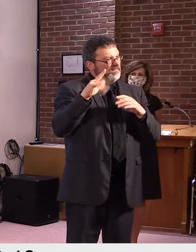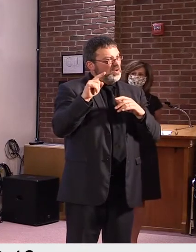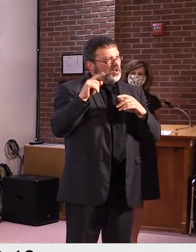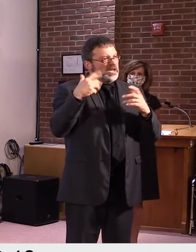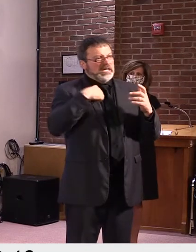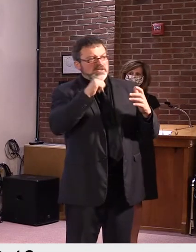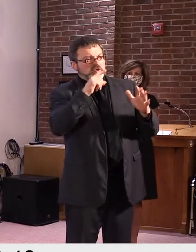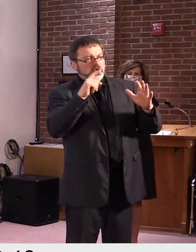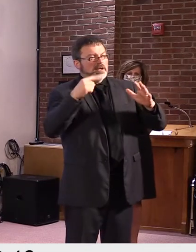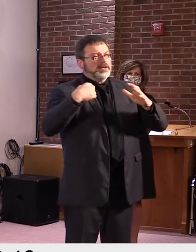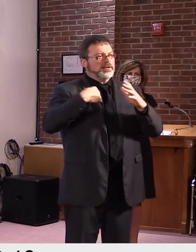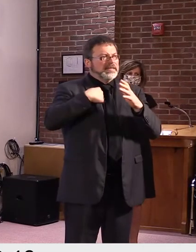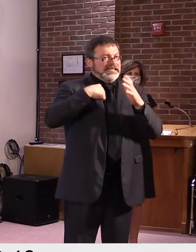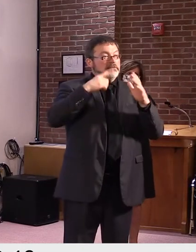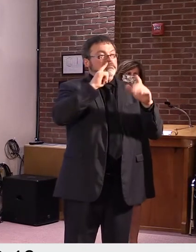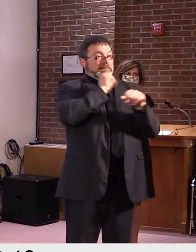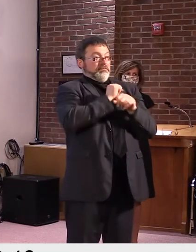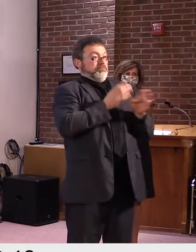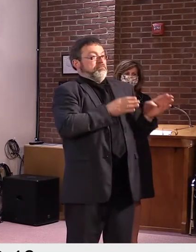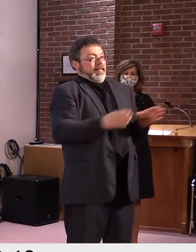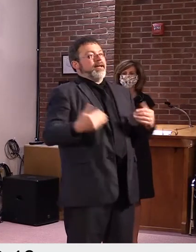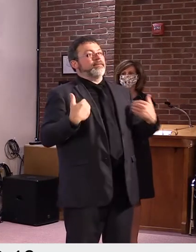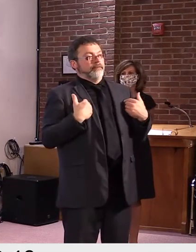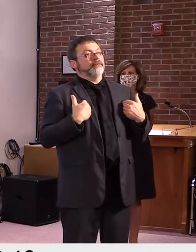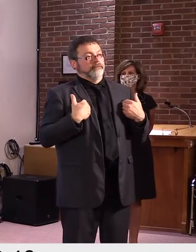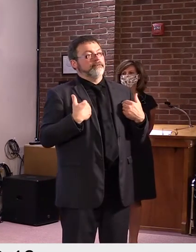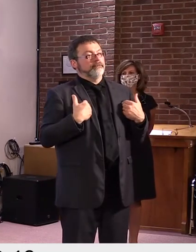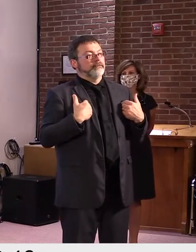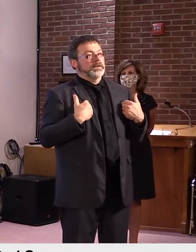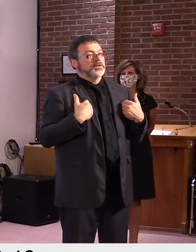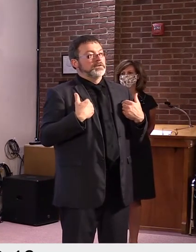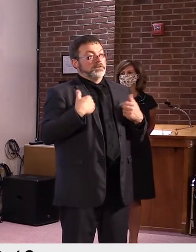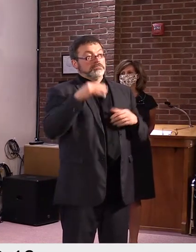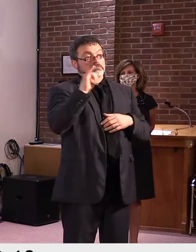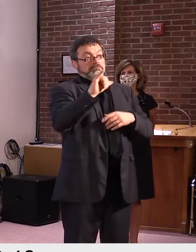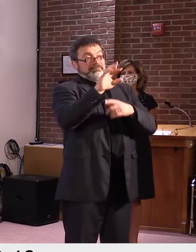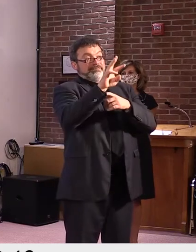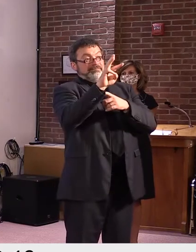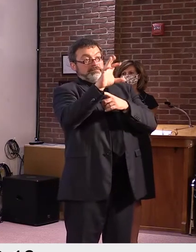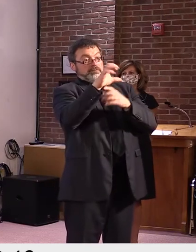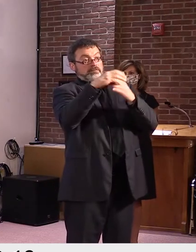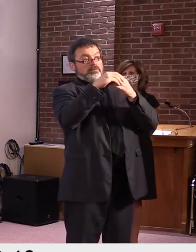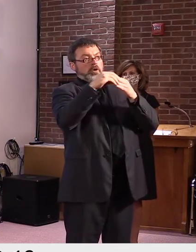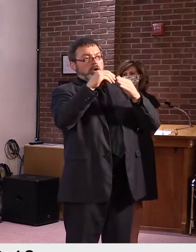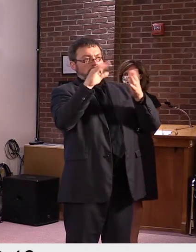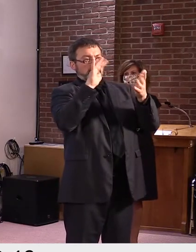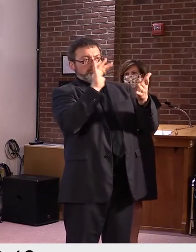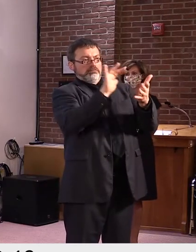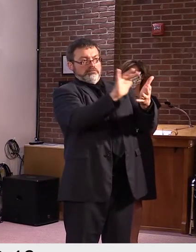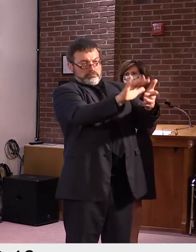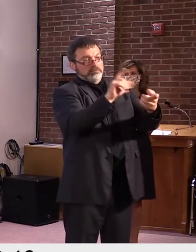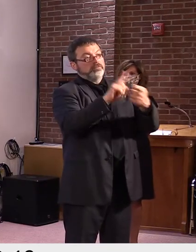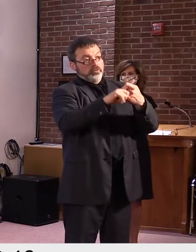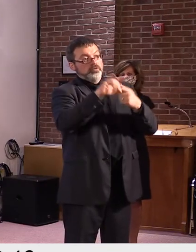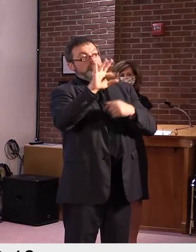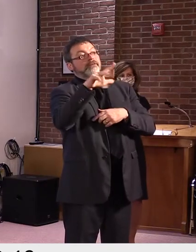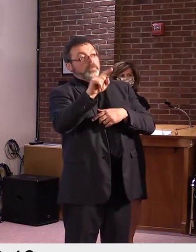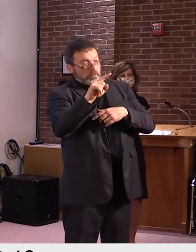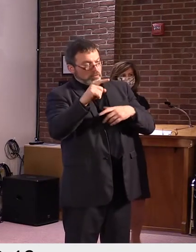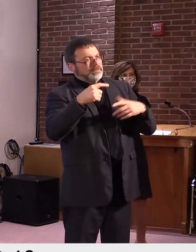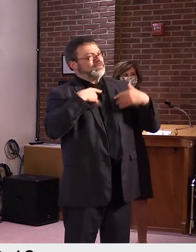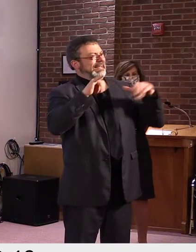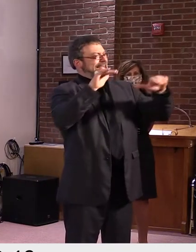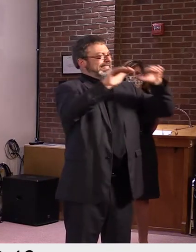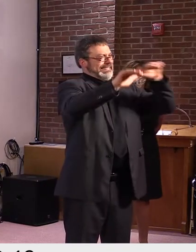preparing that this will go away, the $600. That's why, we're working so hard to try and open up the economy in a